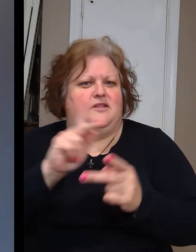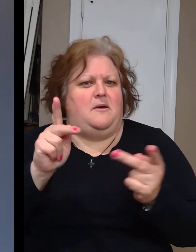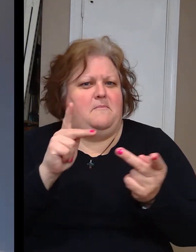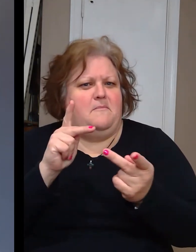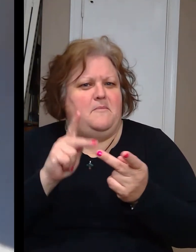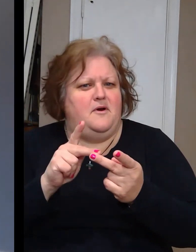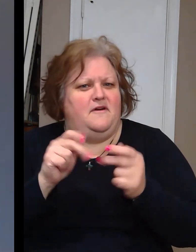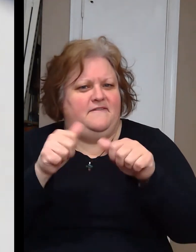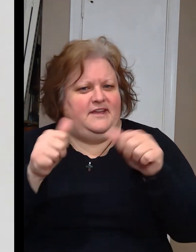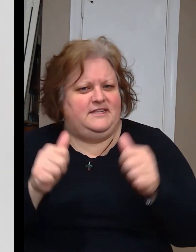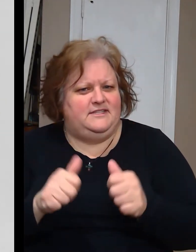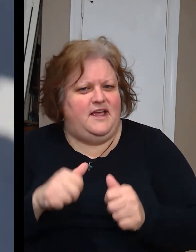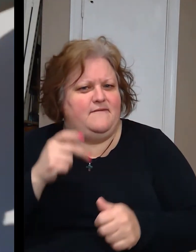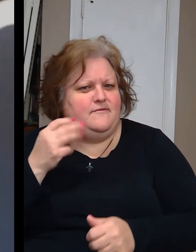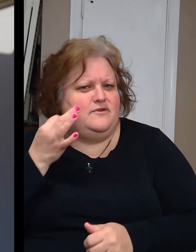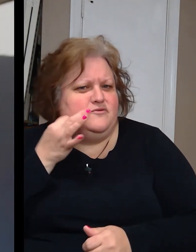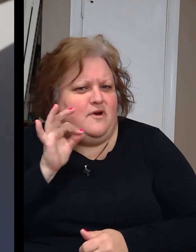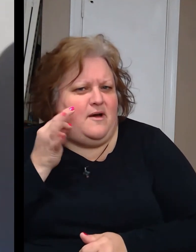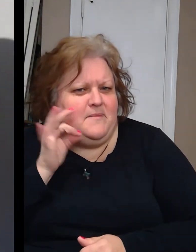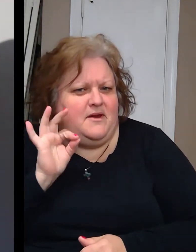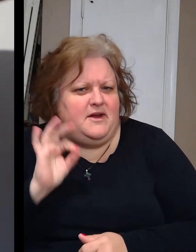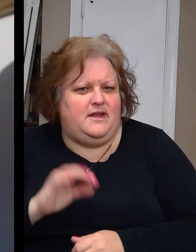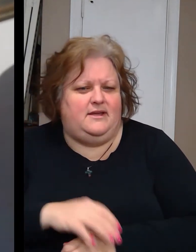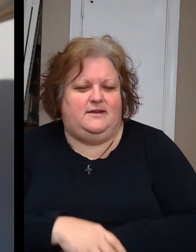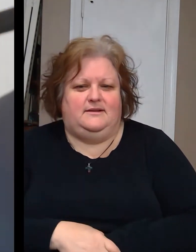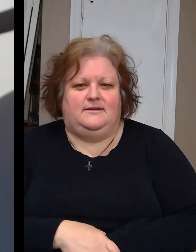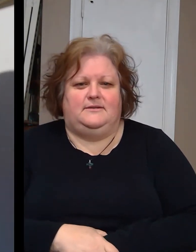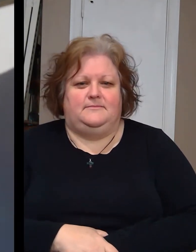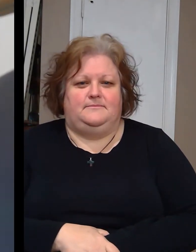was the perfect shape of a strawberry.